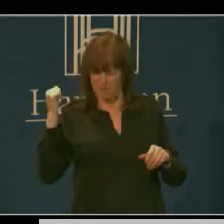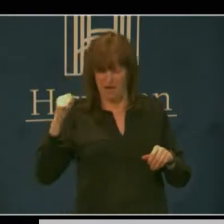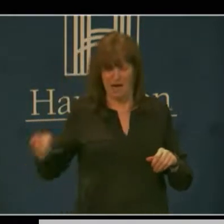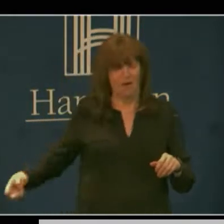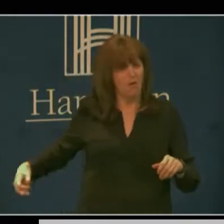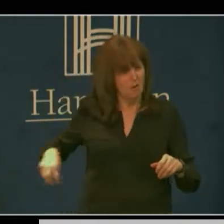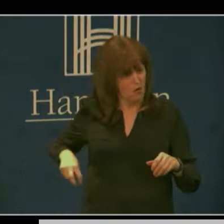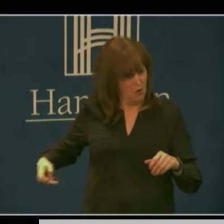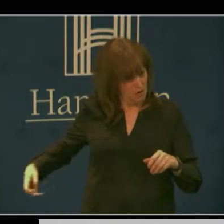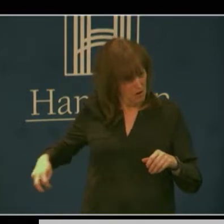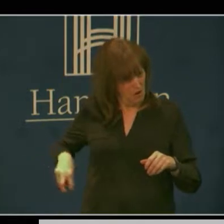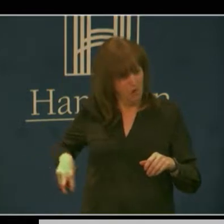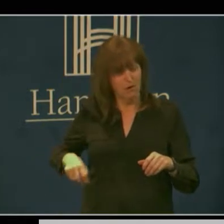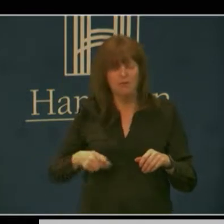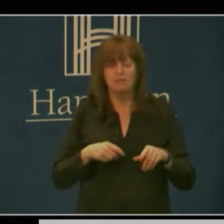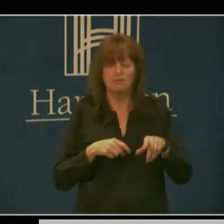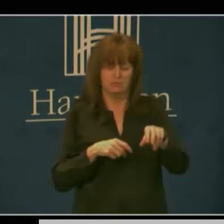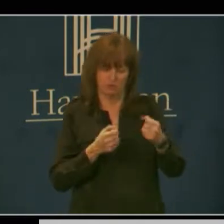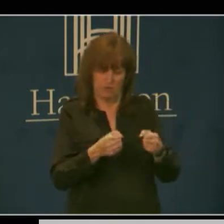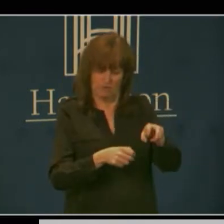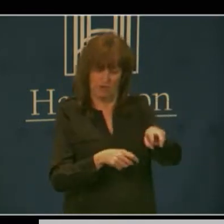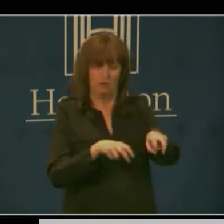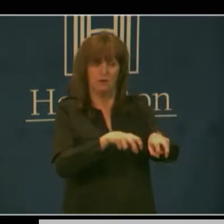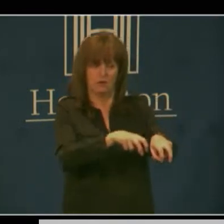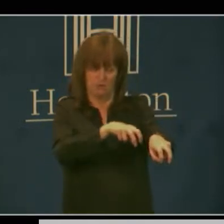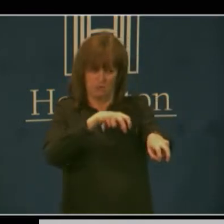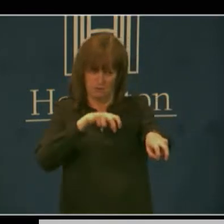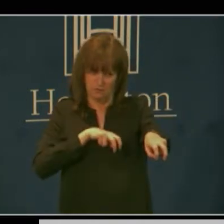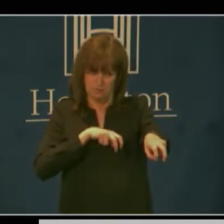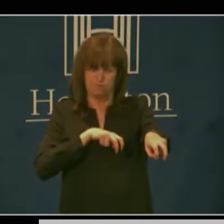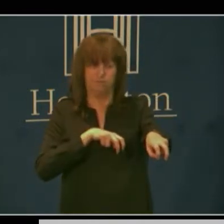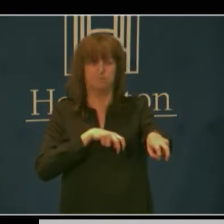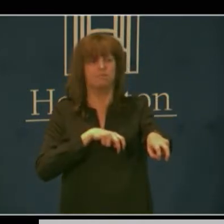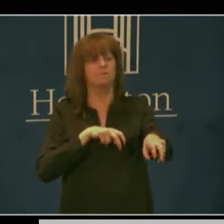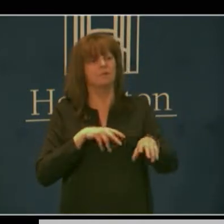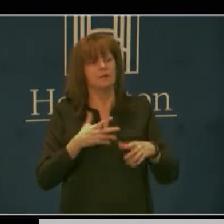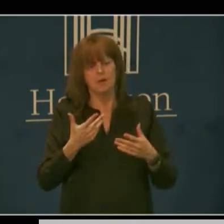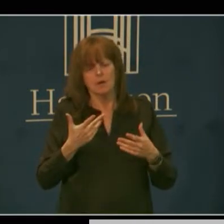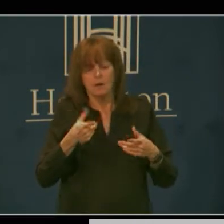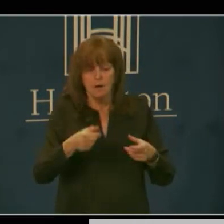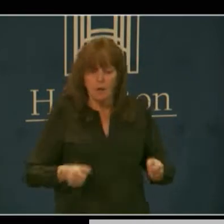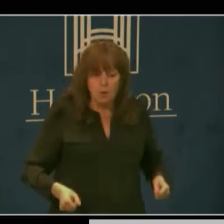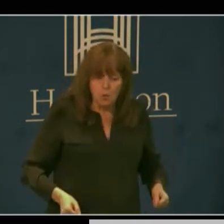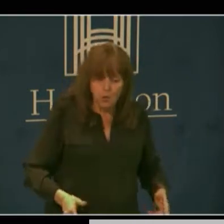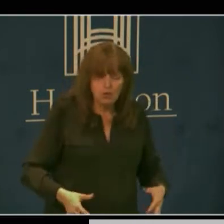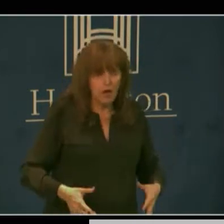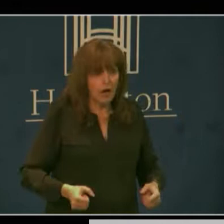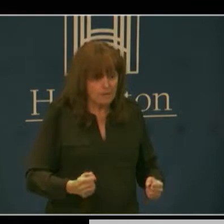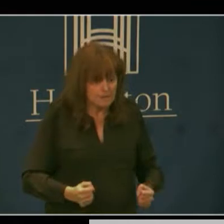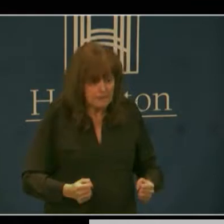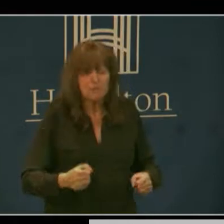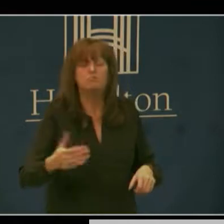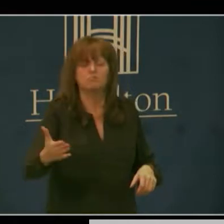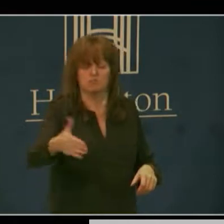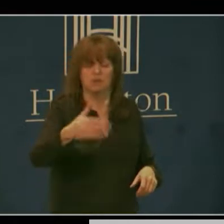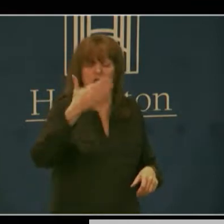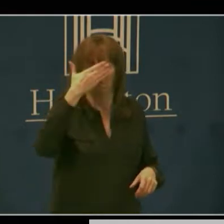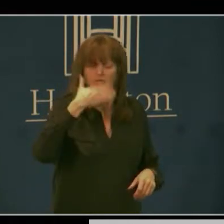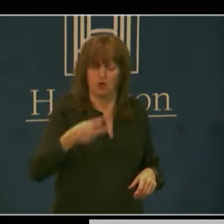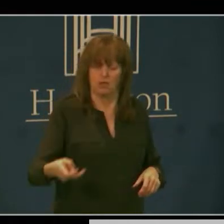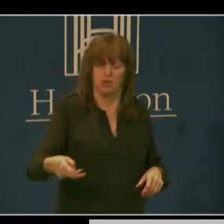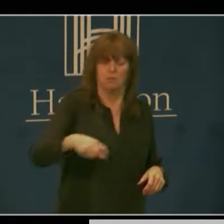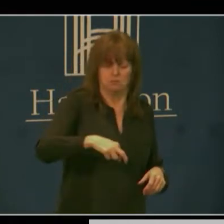our drivers. Those with personal mobility devices would be boarding through the front doors. In terms of